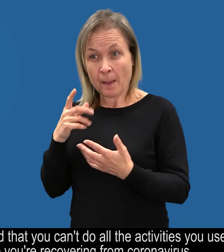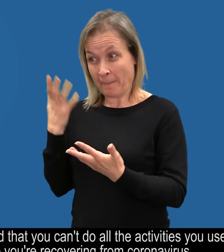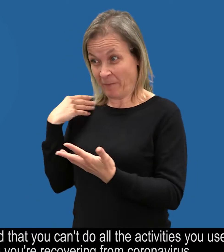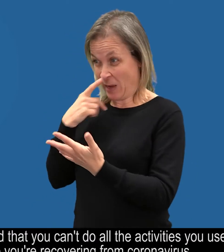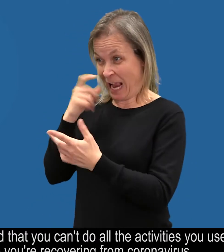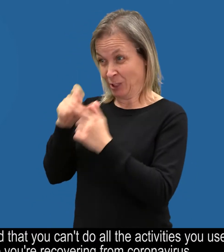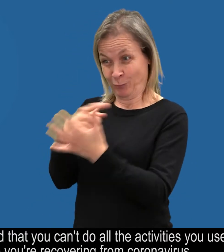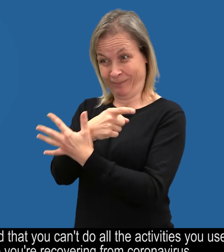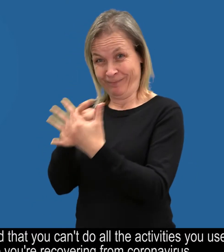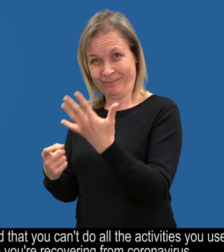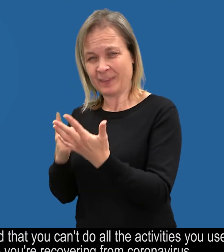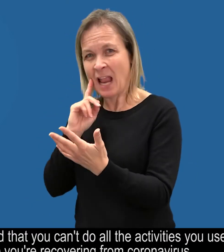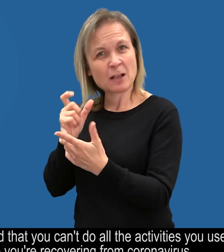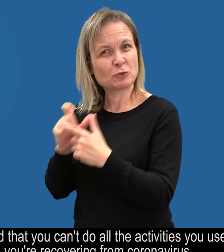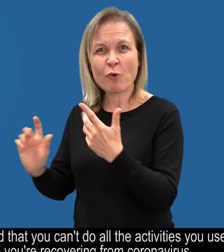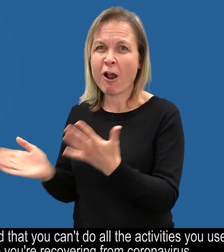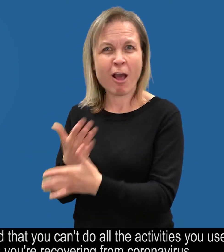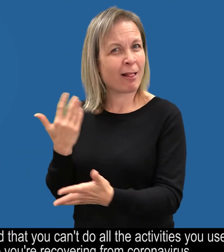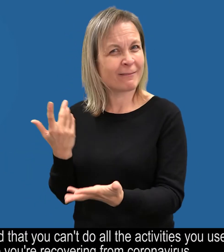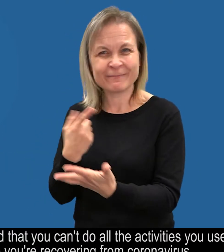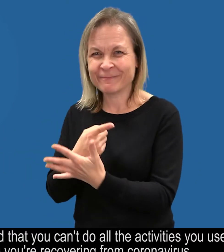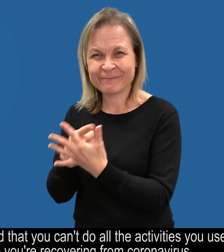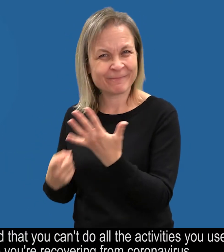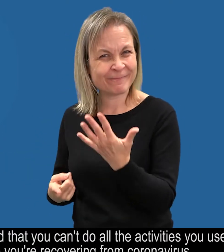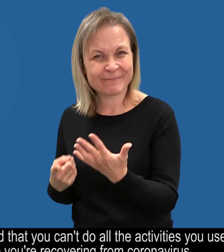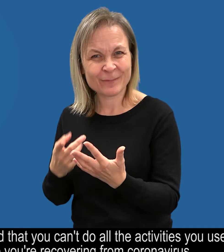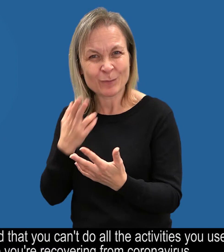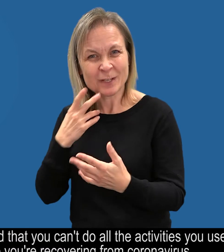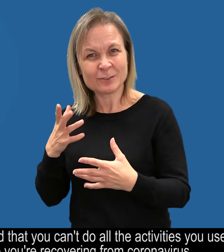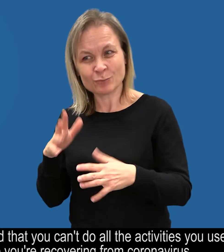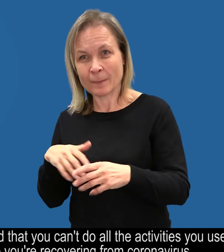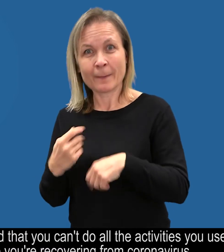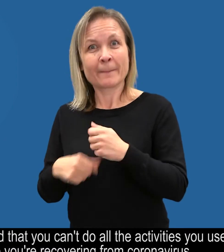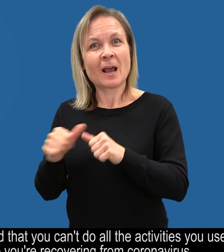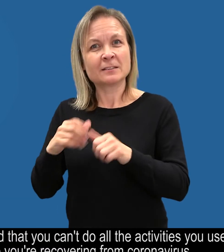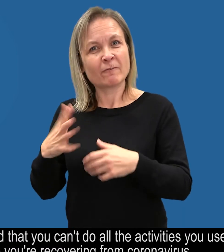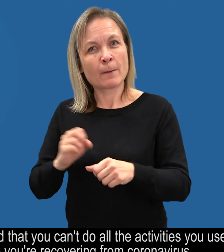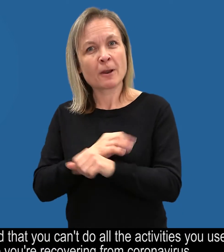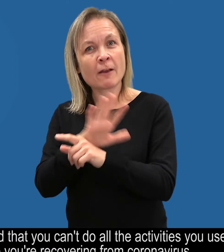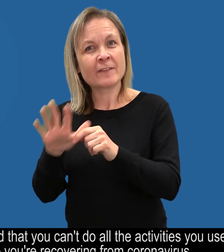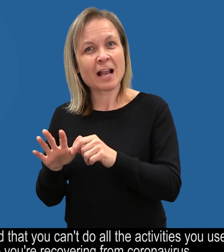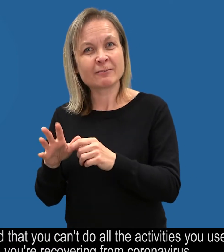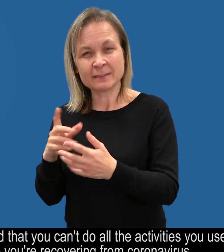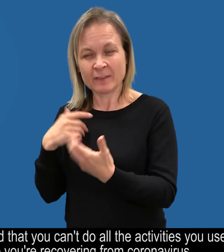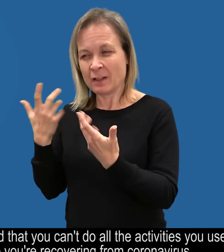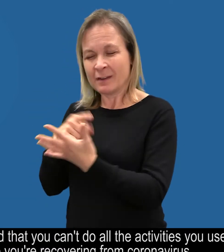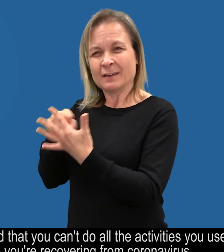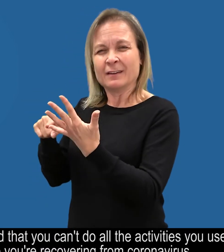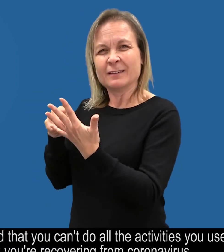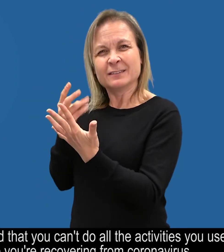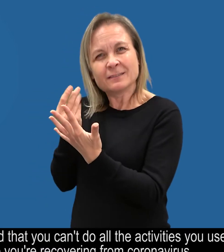You might also find that you can't do all the activities you used to do while you're recovering from coronavirus.